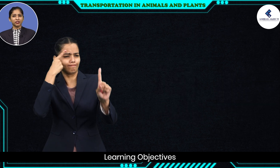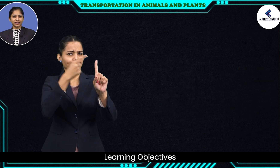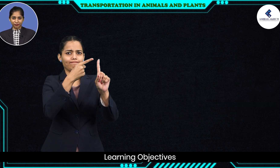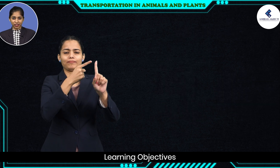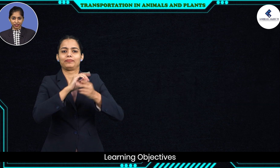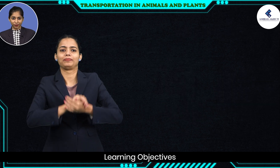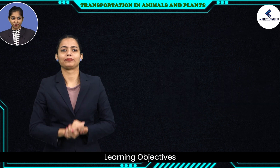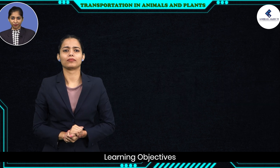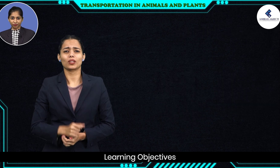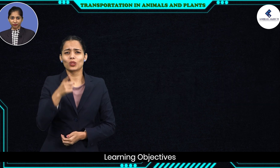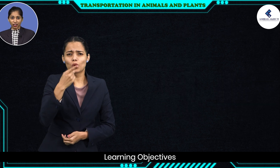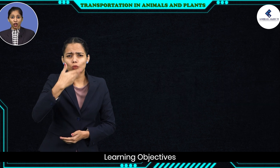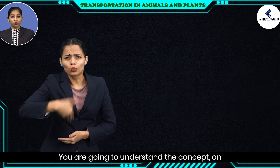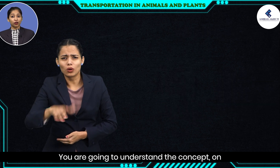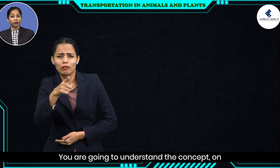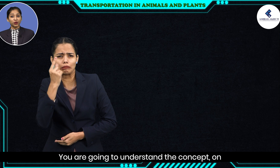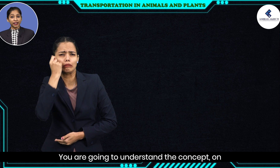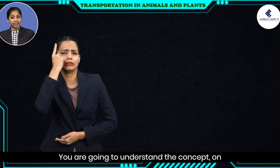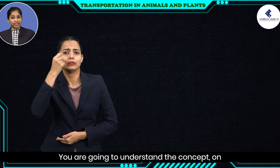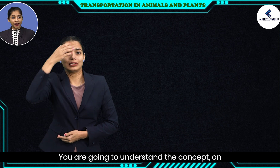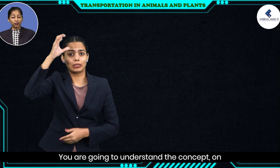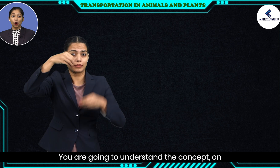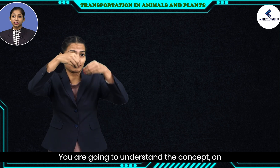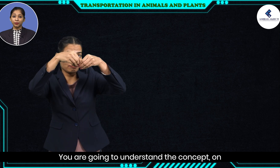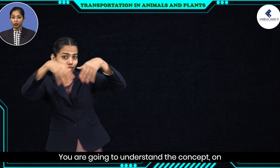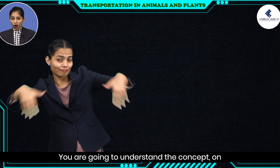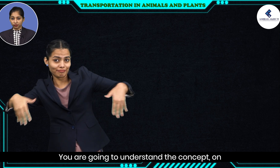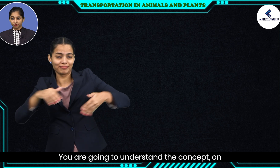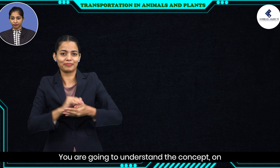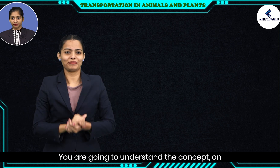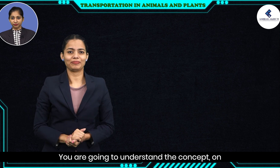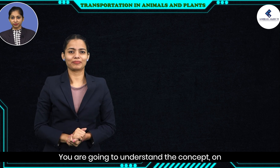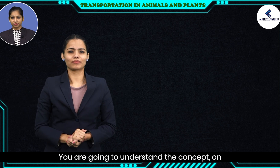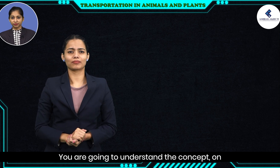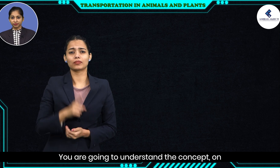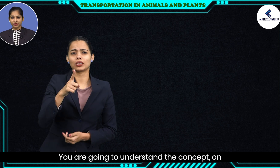Learning objectives. You are going to understand the concept on